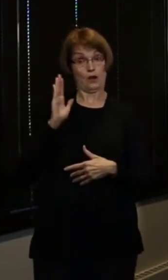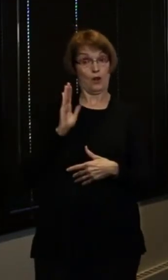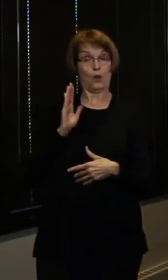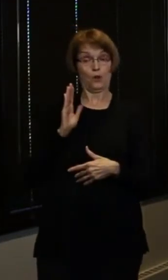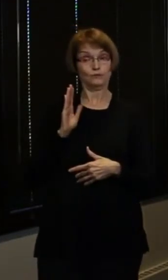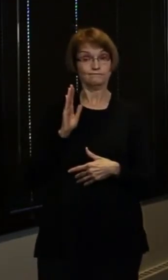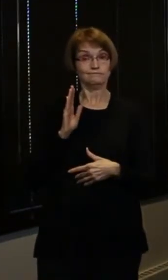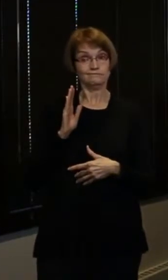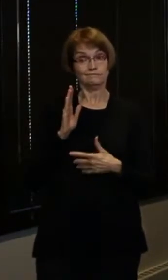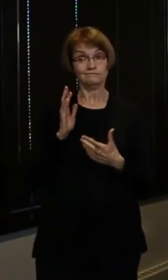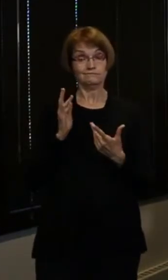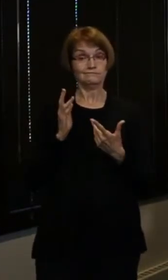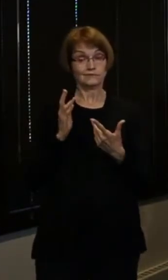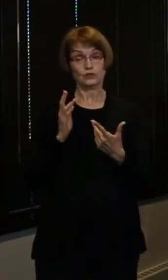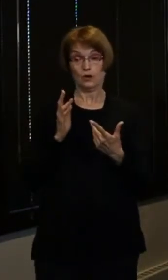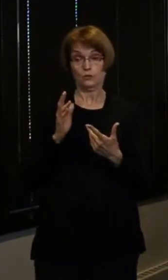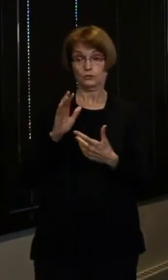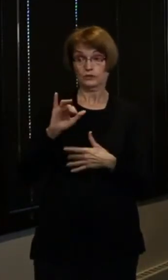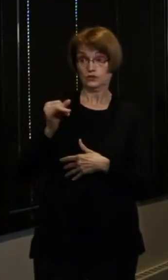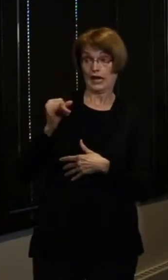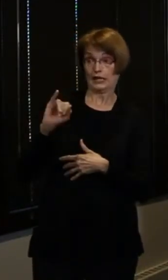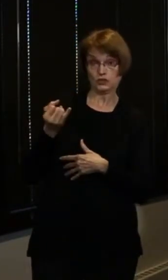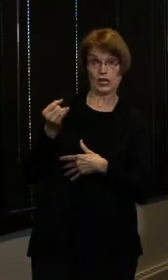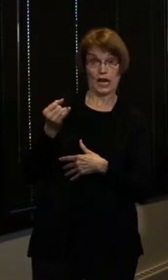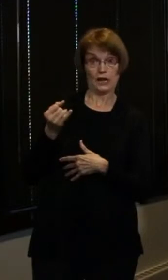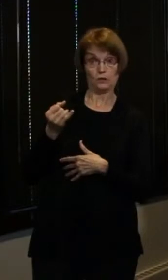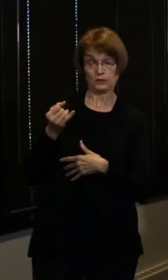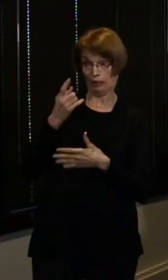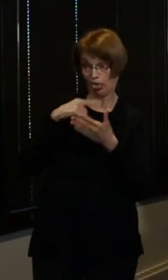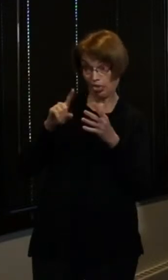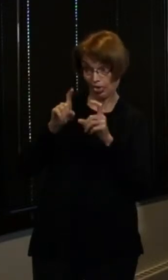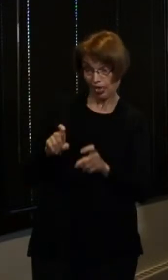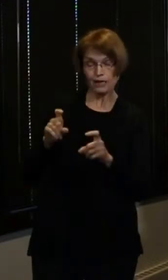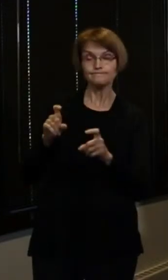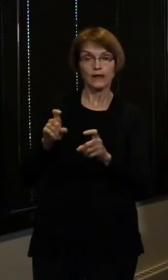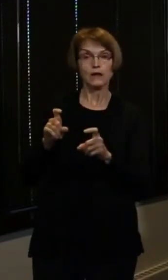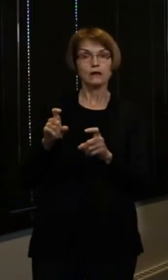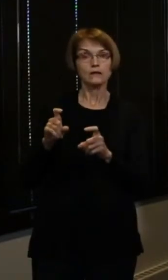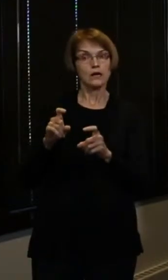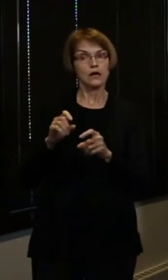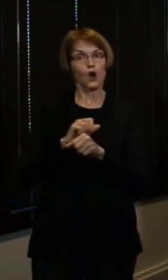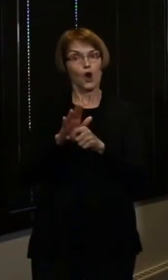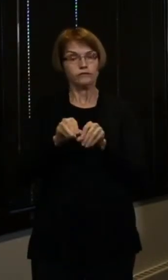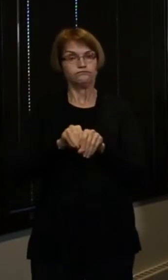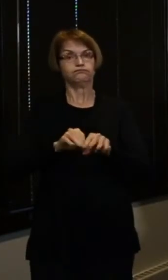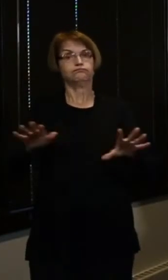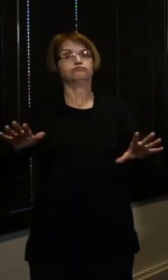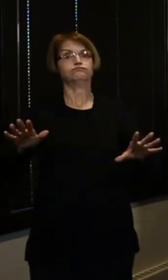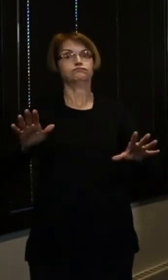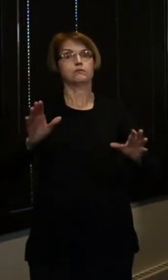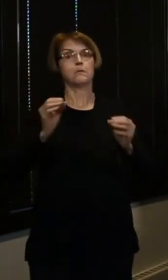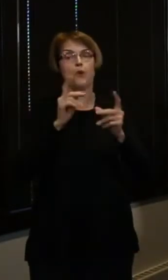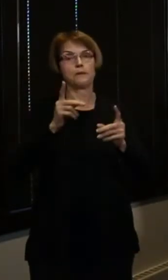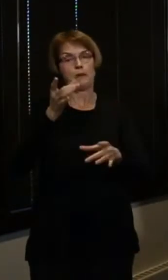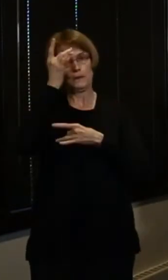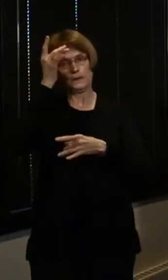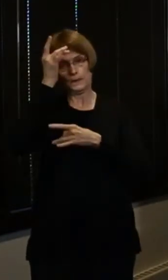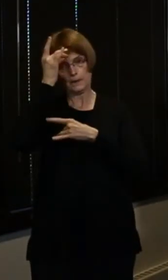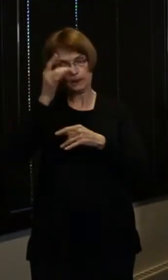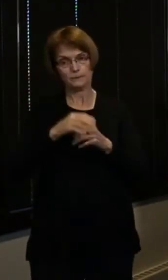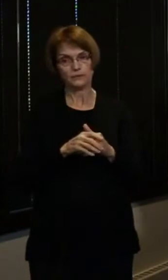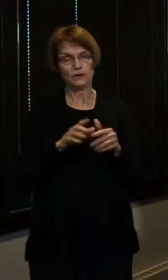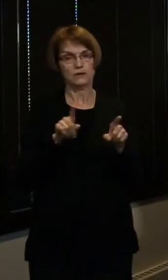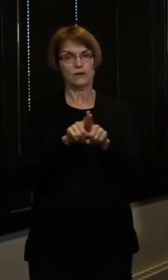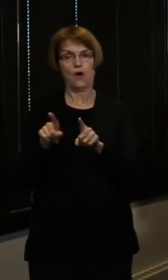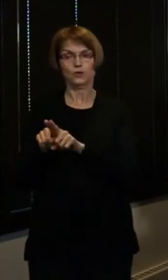Johnson & Johnson vaccine was going through trial. And the third piece is the different populations that were being included